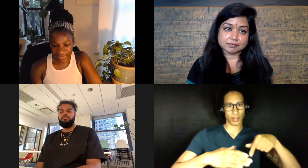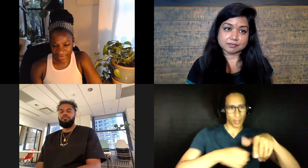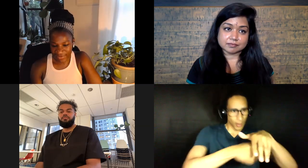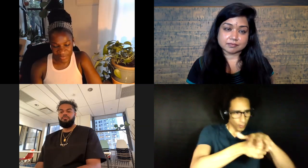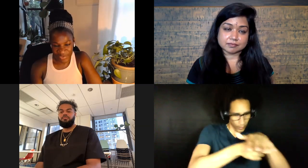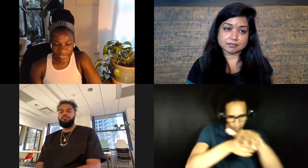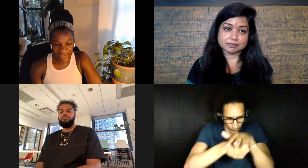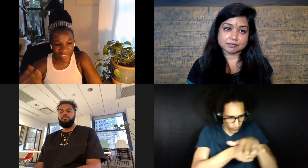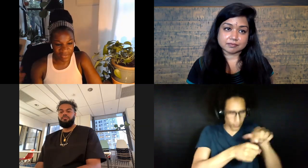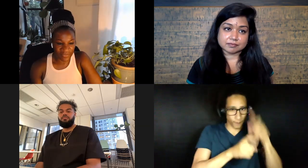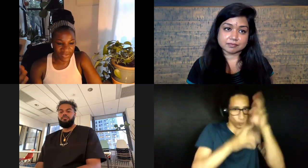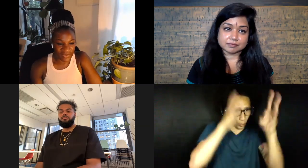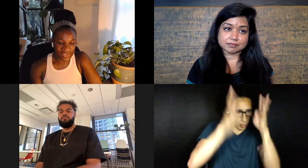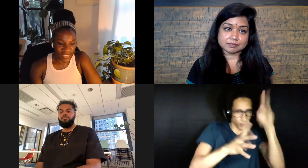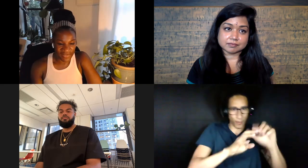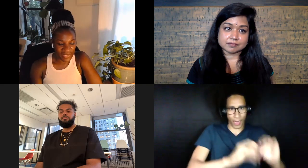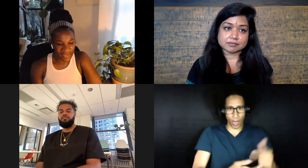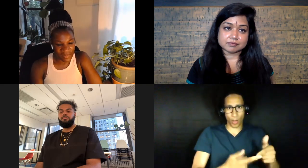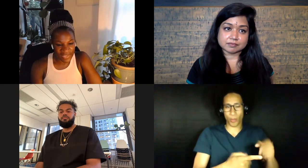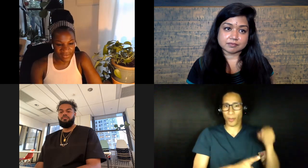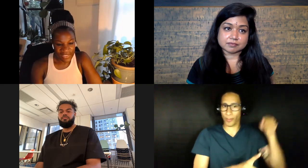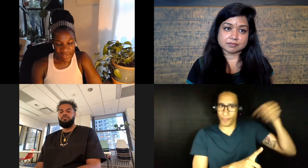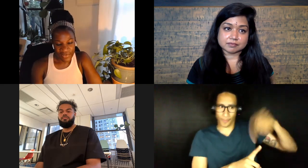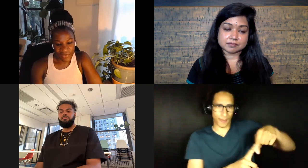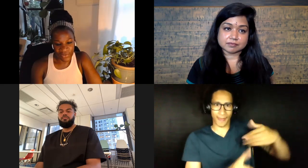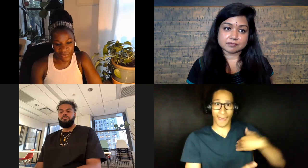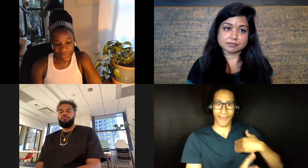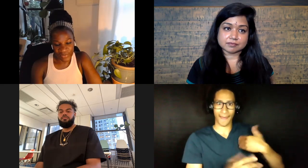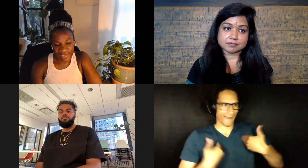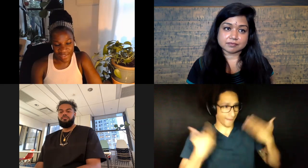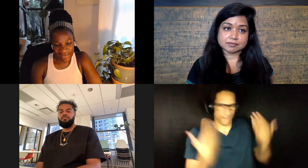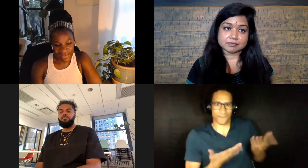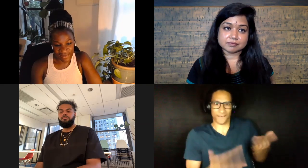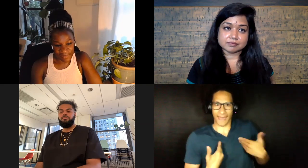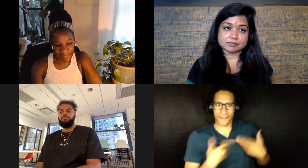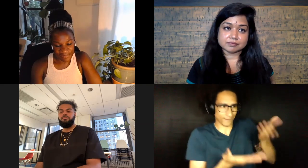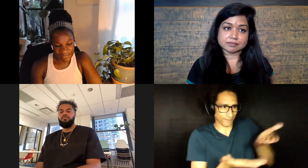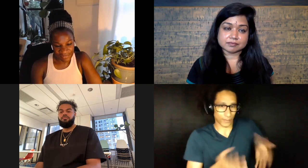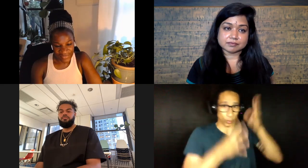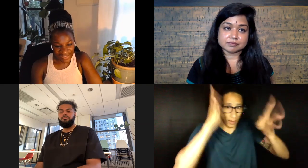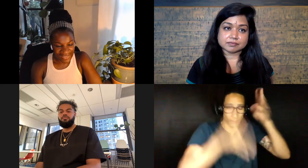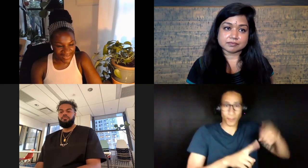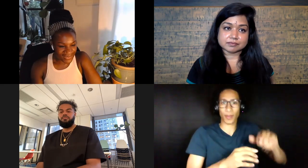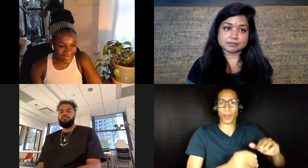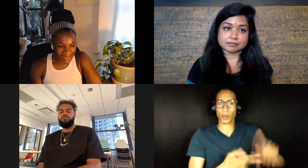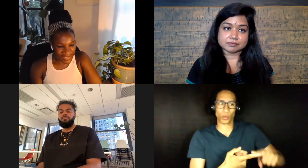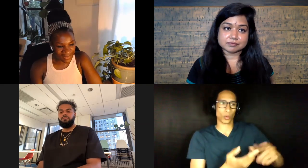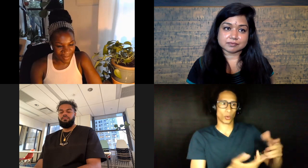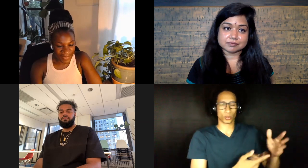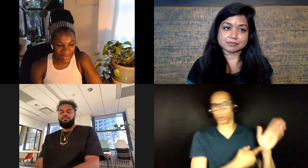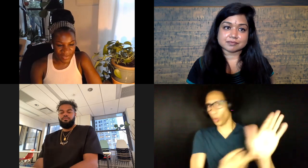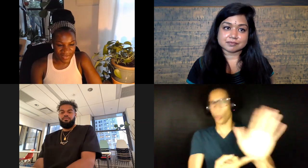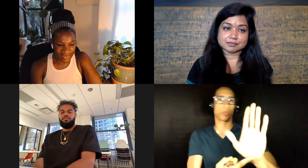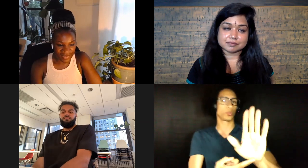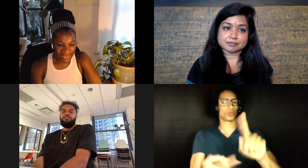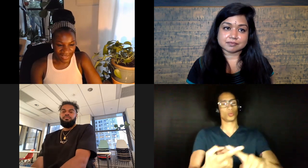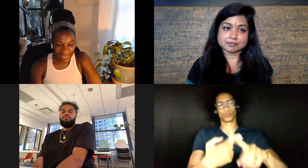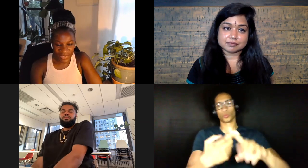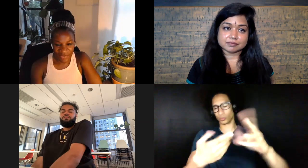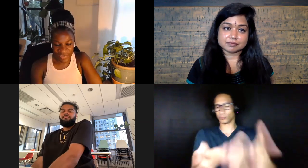got it after 27 years of working really hard to try to get it, and then the world shut down like 6 months later.